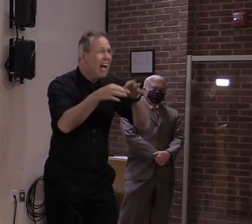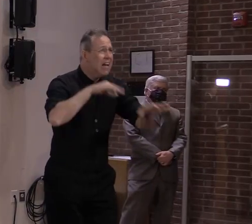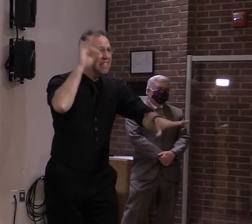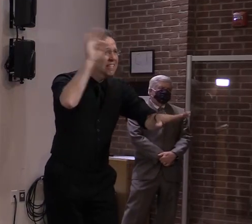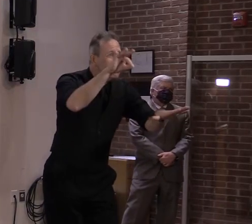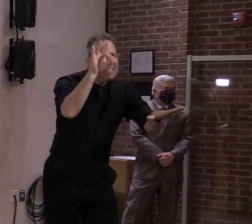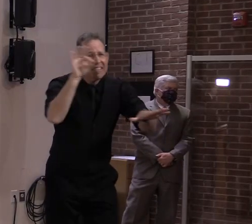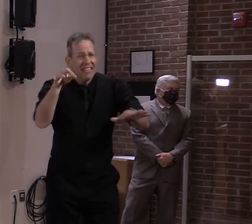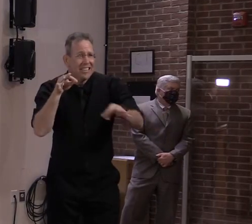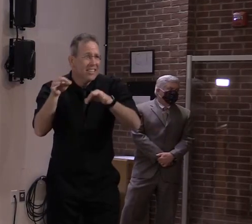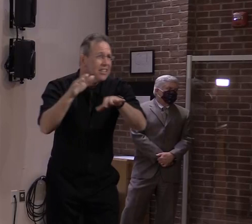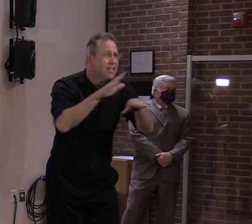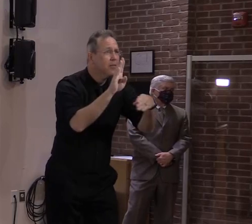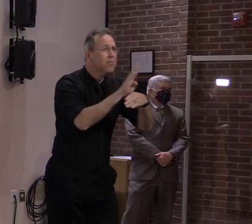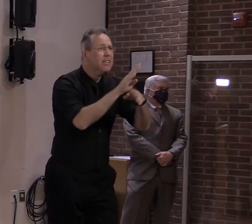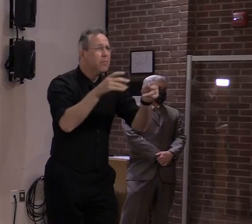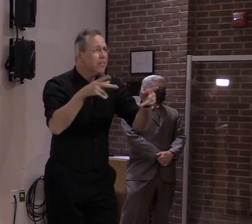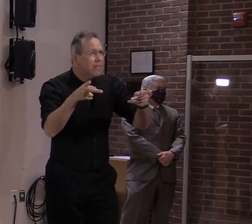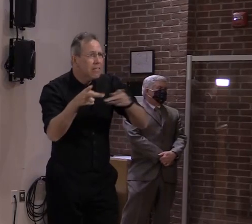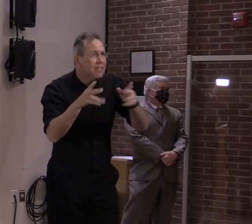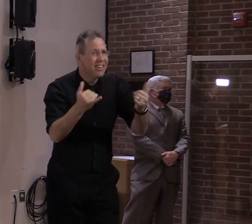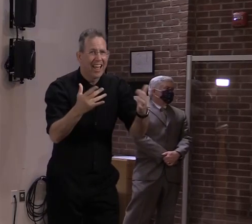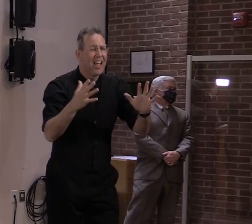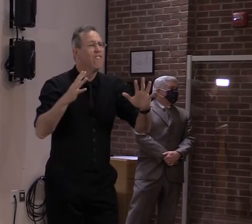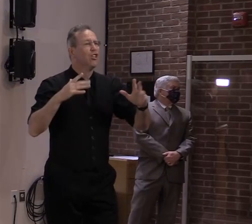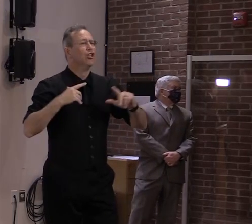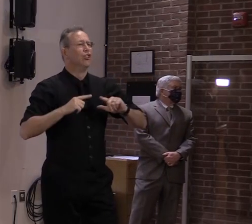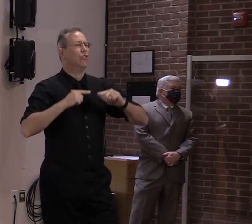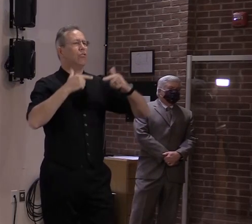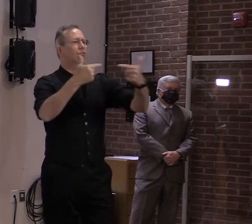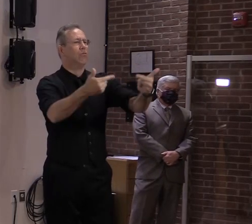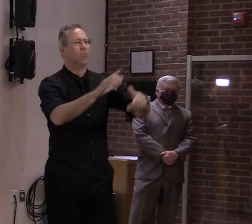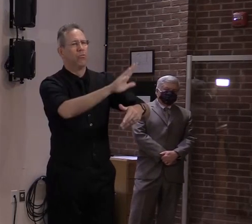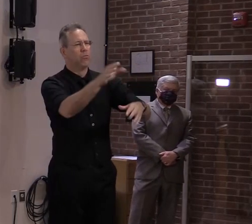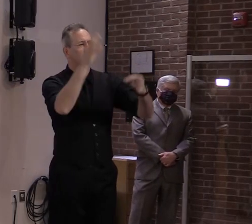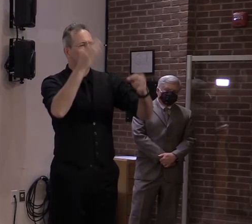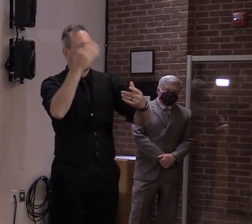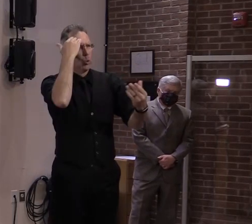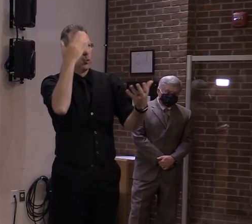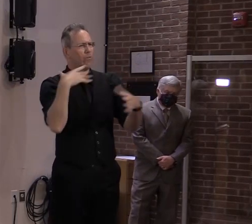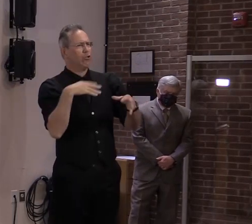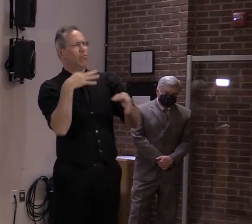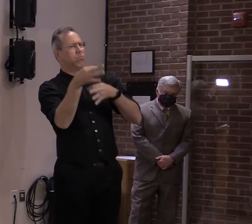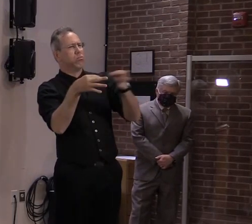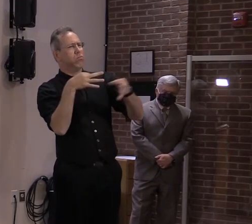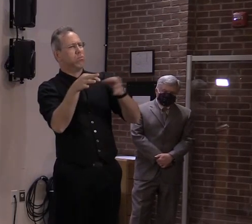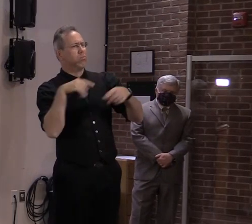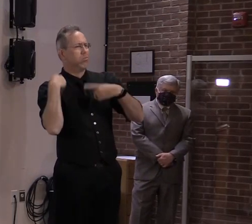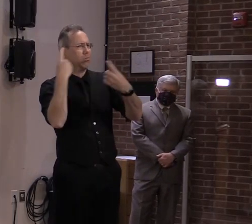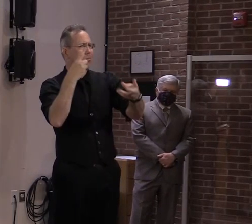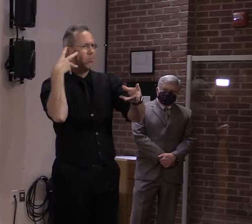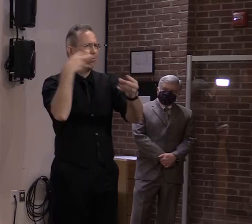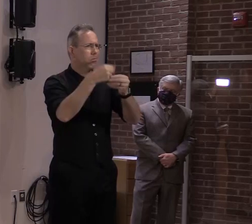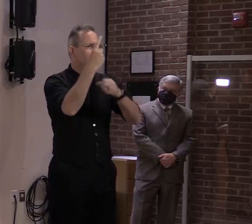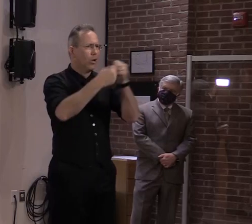they think is the right thing to do for their clientele and their employees and their customers.